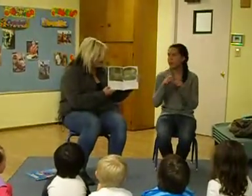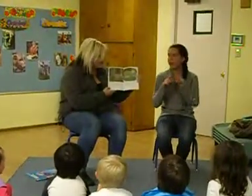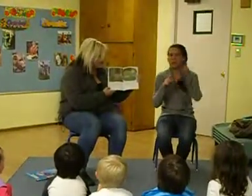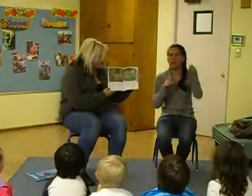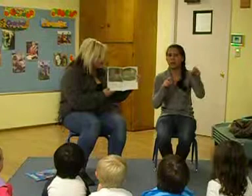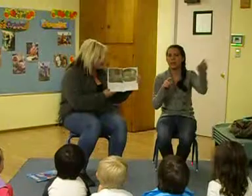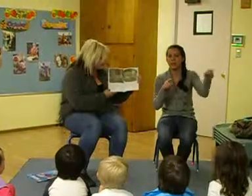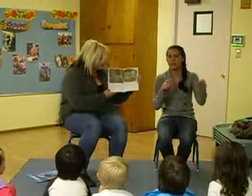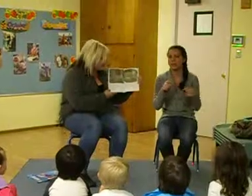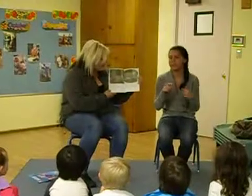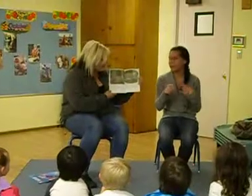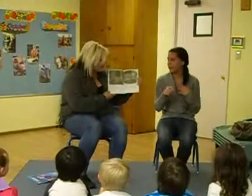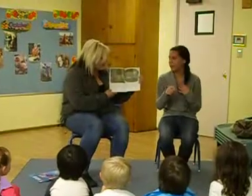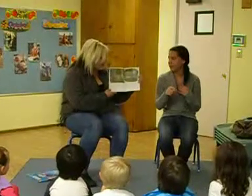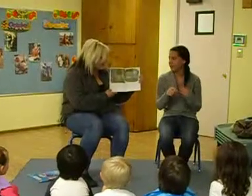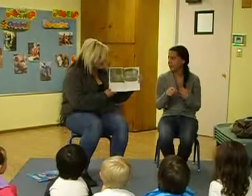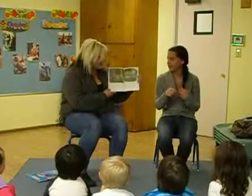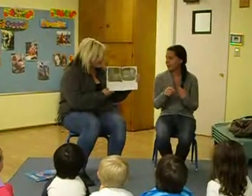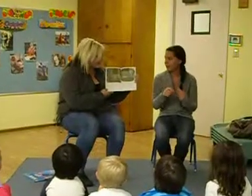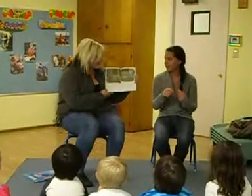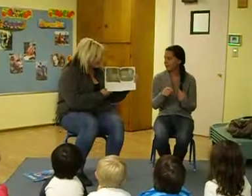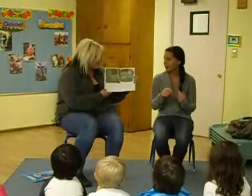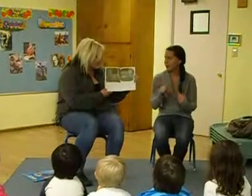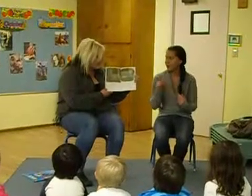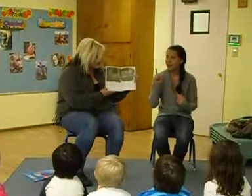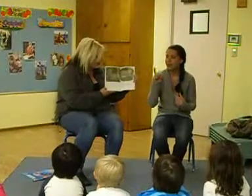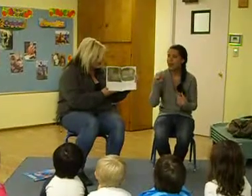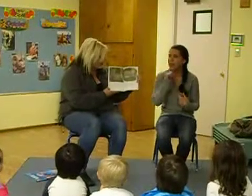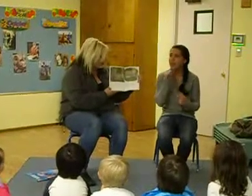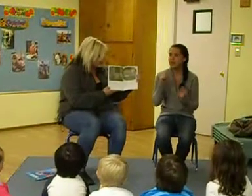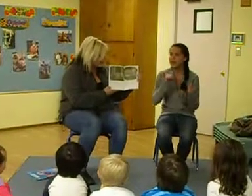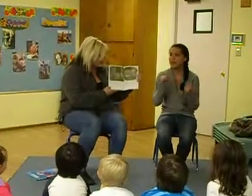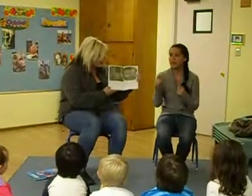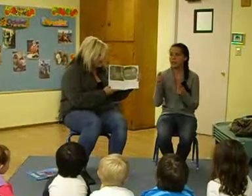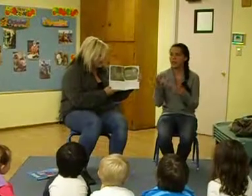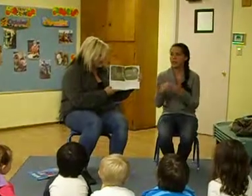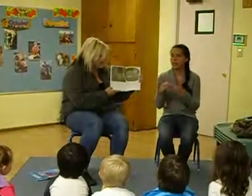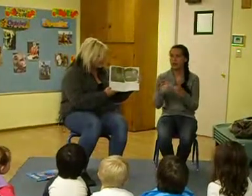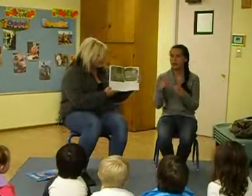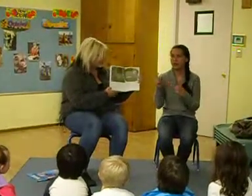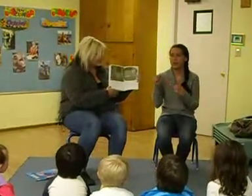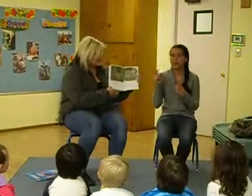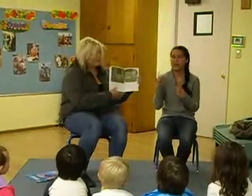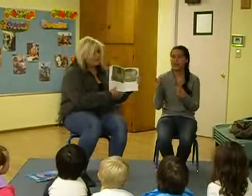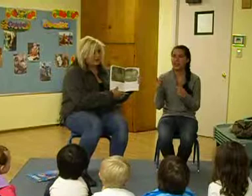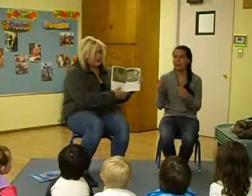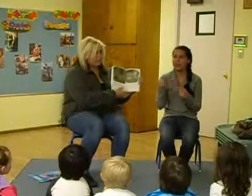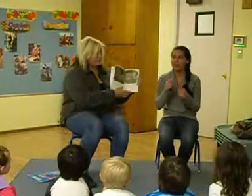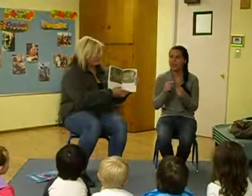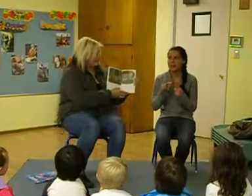Lilac didn't chase the ball. Lilac didn't bring the ball back. She couldn't. Lilac was just a stuffed animal.